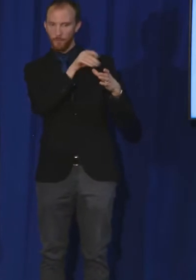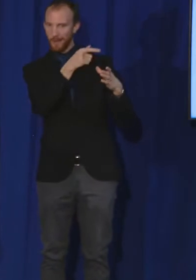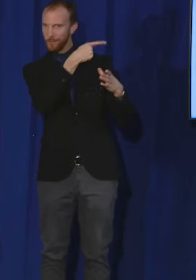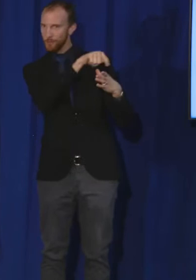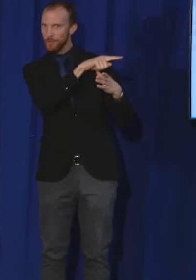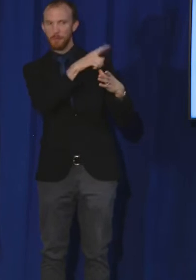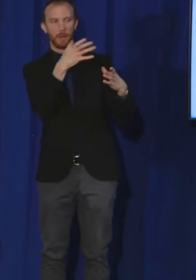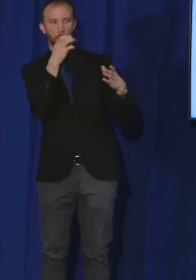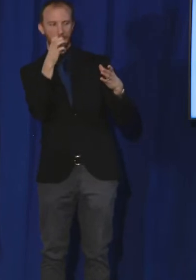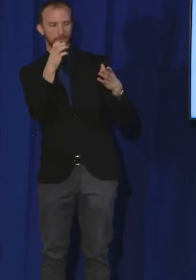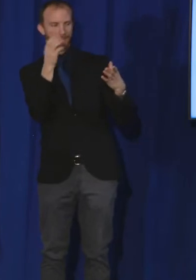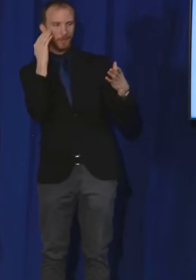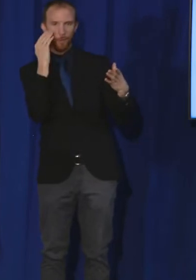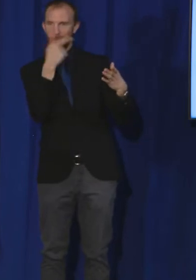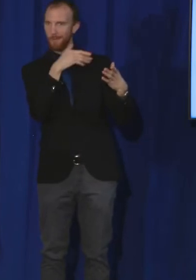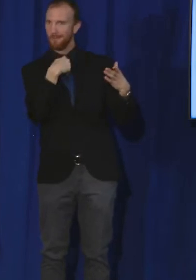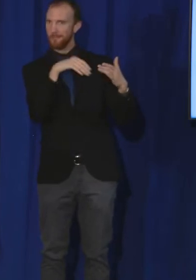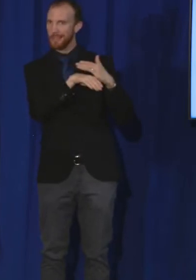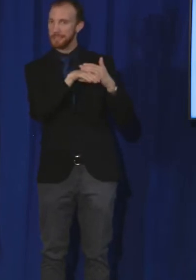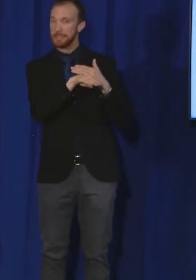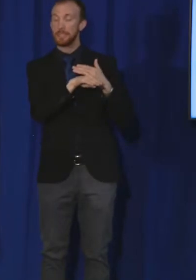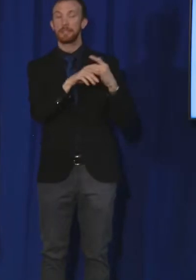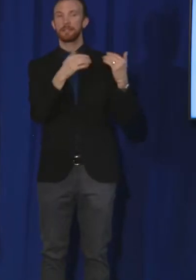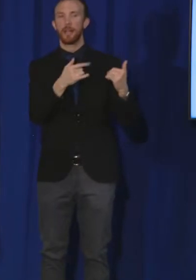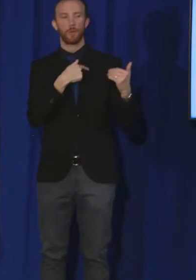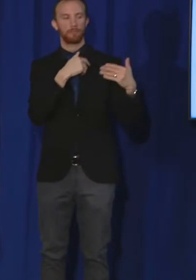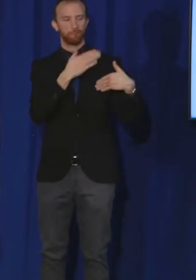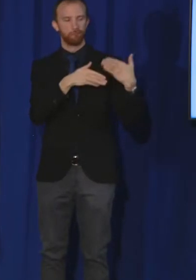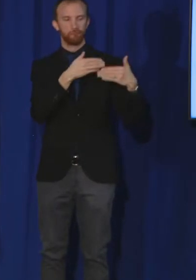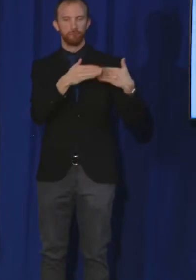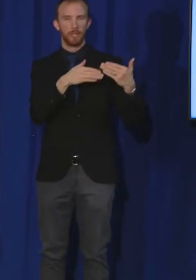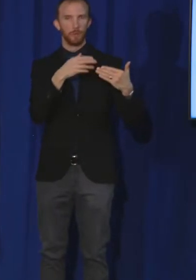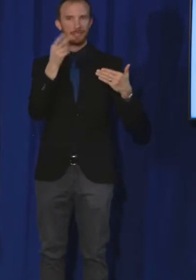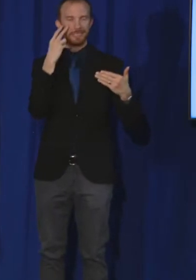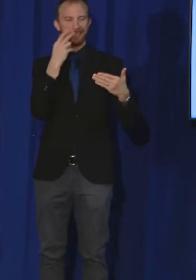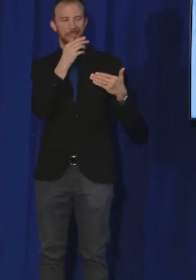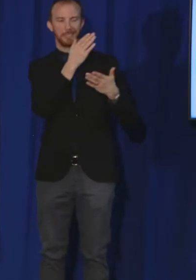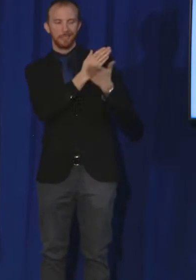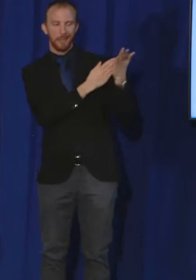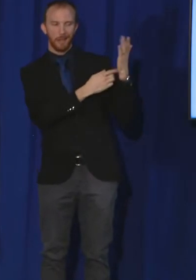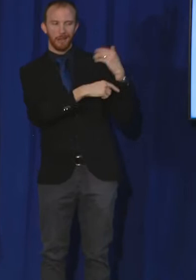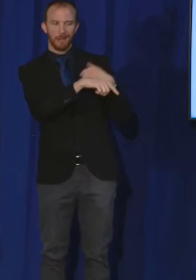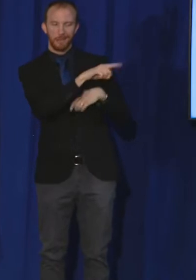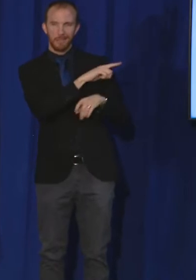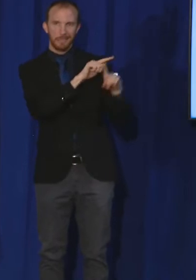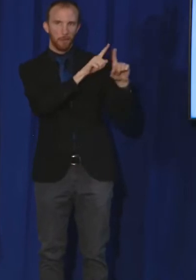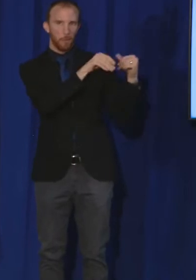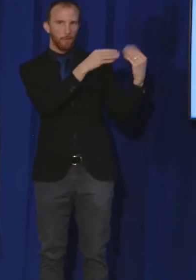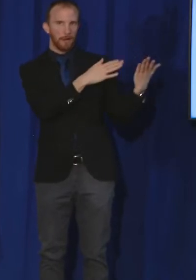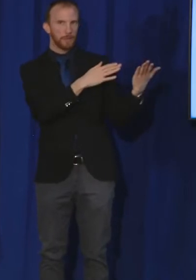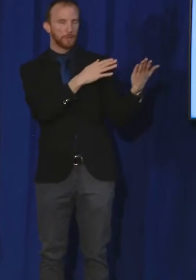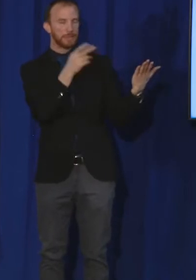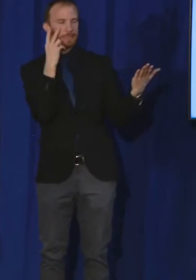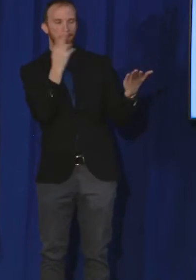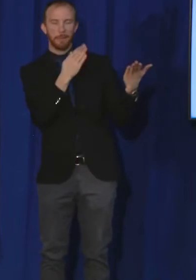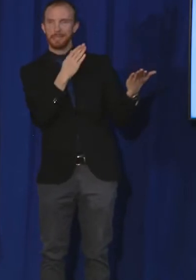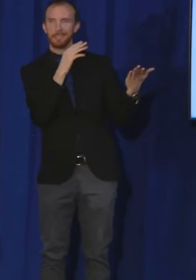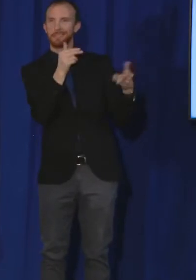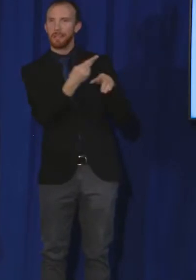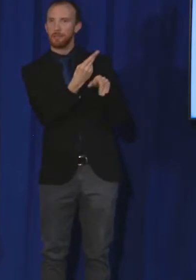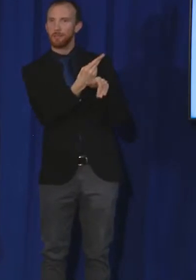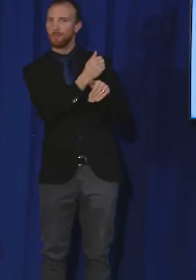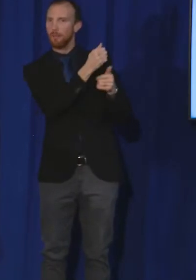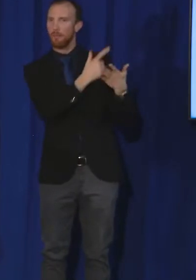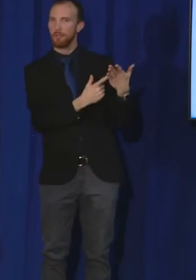where we're hearing from providers that there are vaccines that might not be used, we would probably be encouraging them to